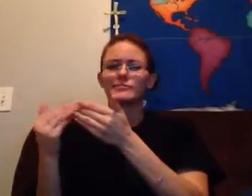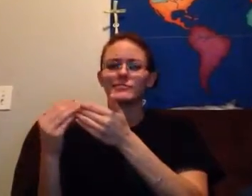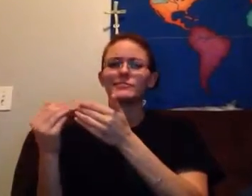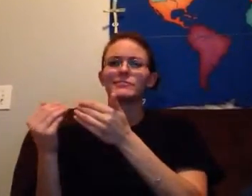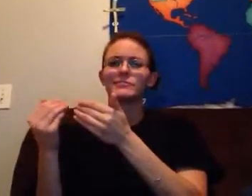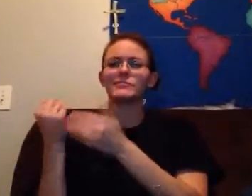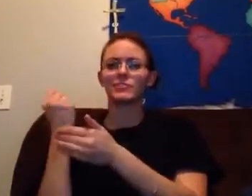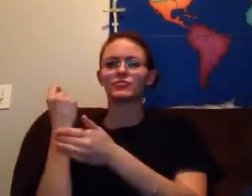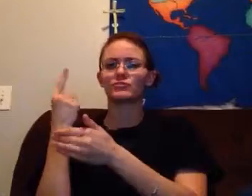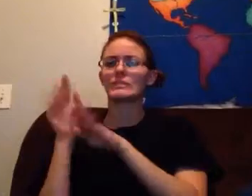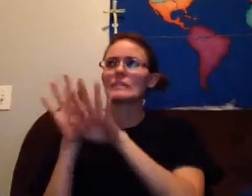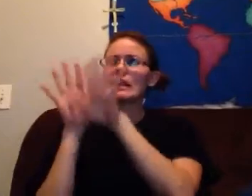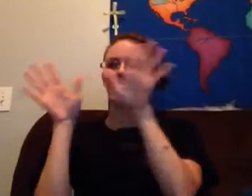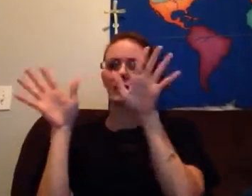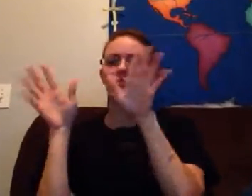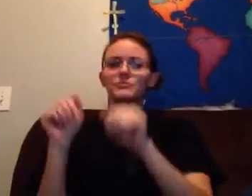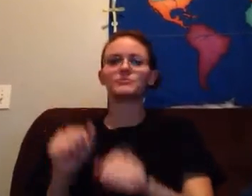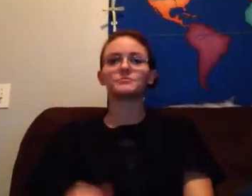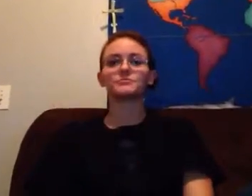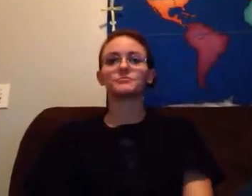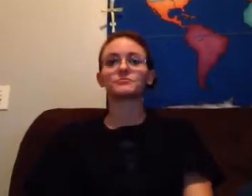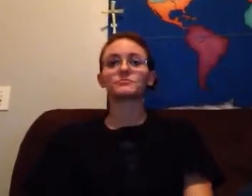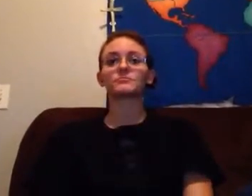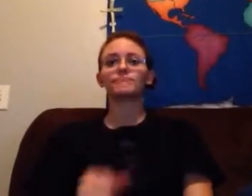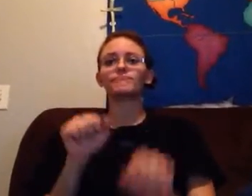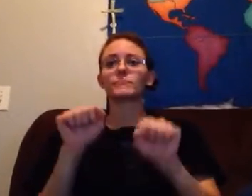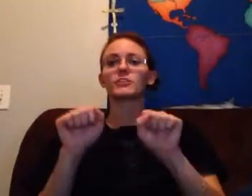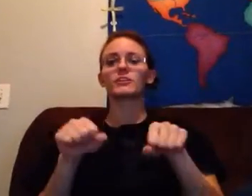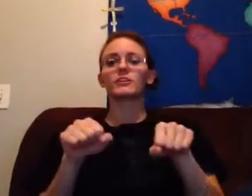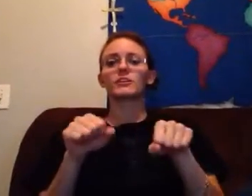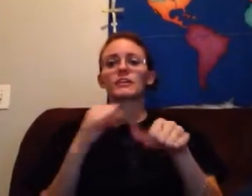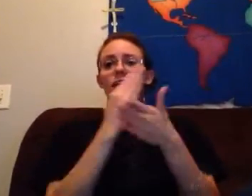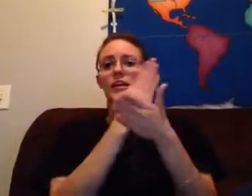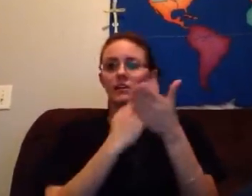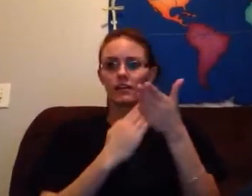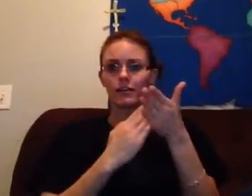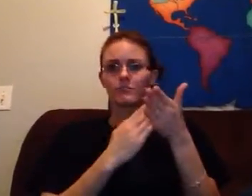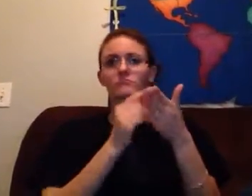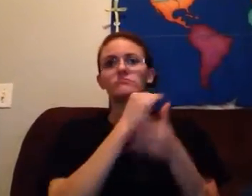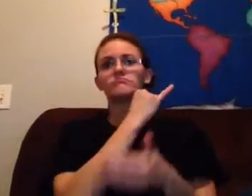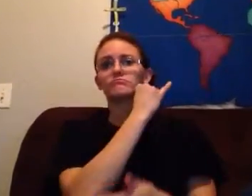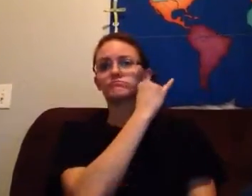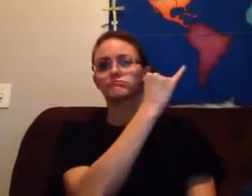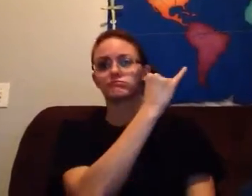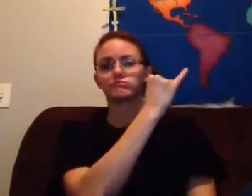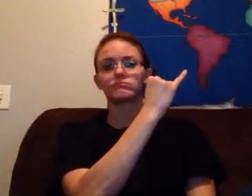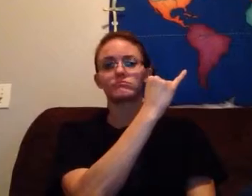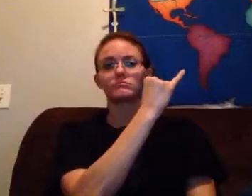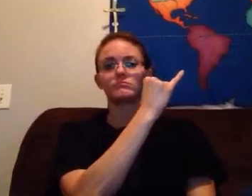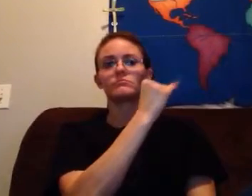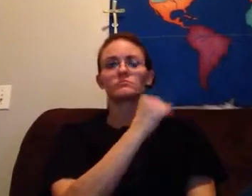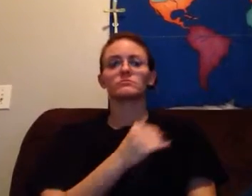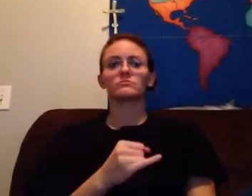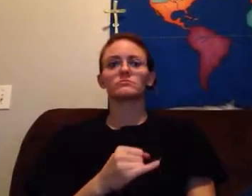now I can cut that into smaller pieces by drawing a line there. I haven't changed the amount that I've shaded,